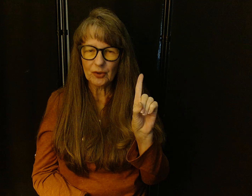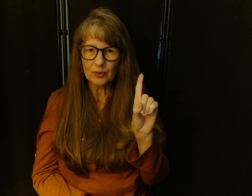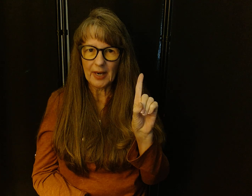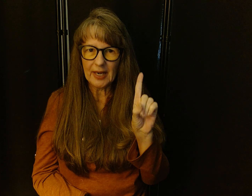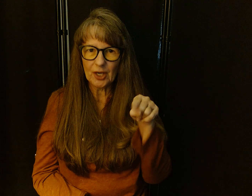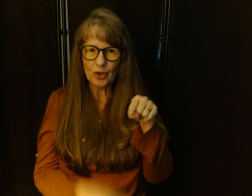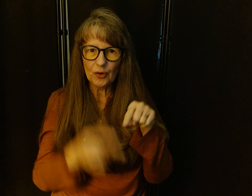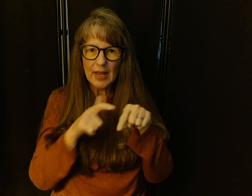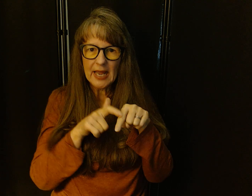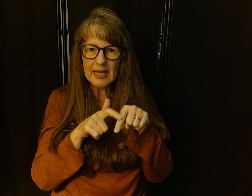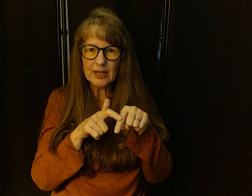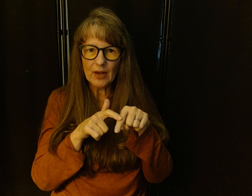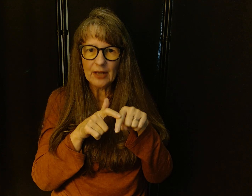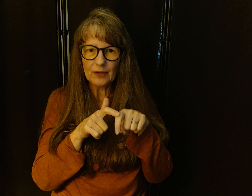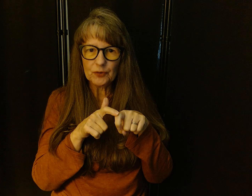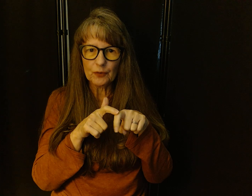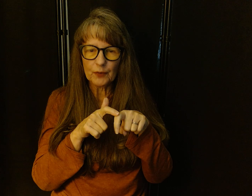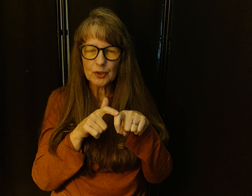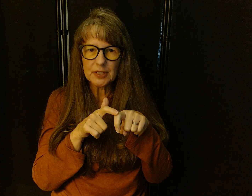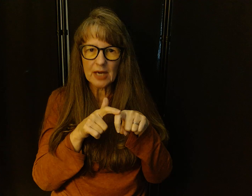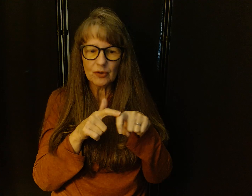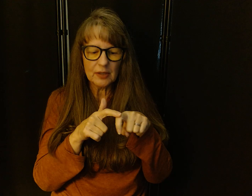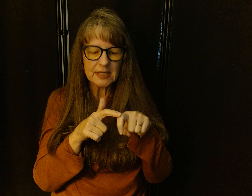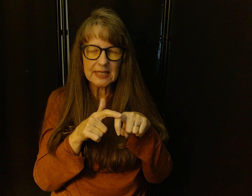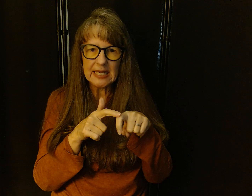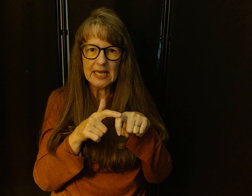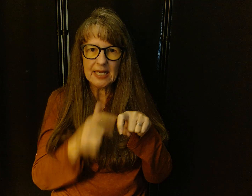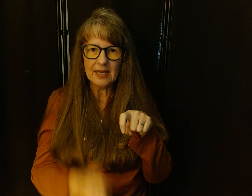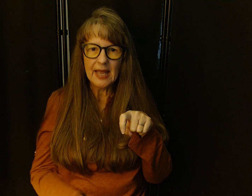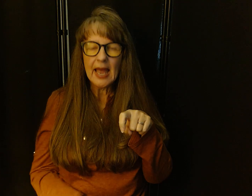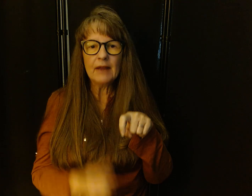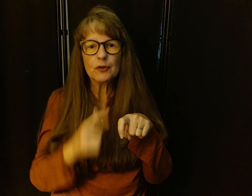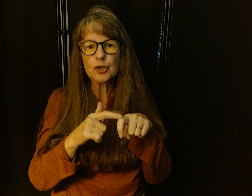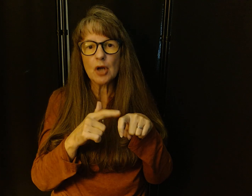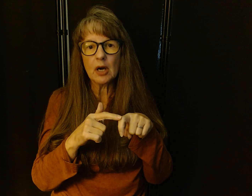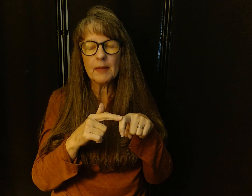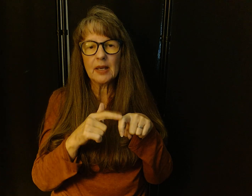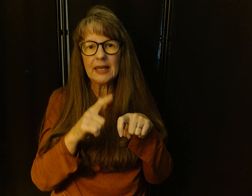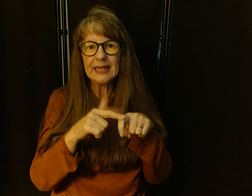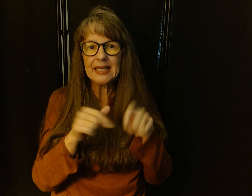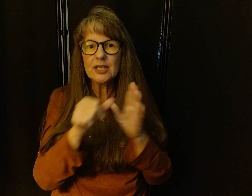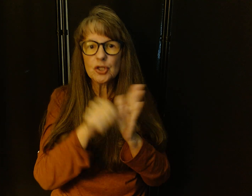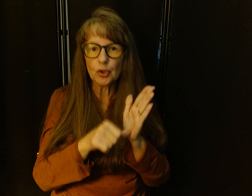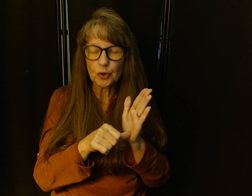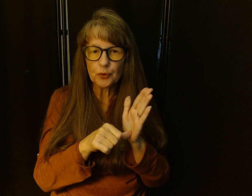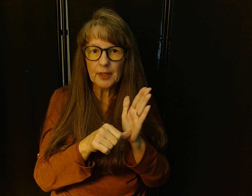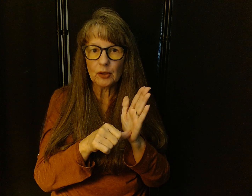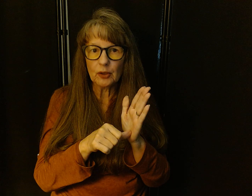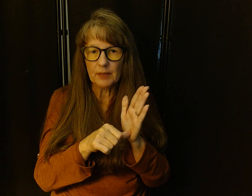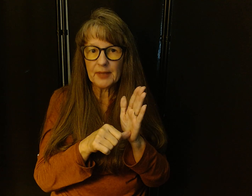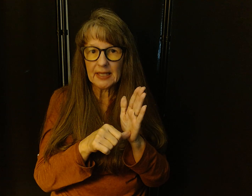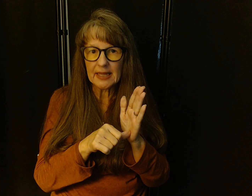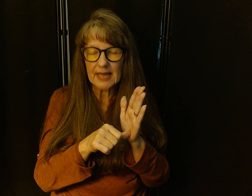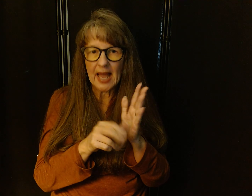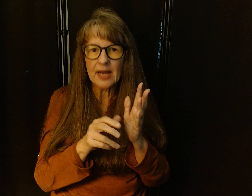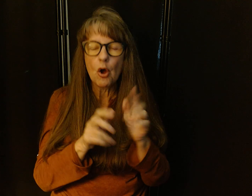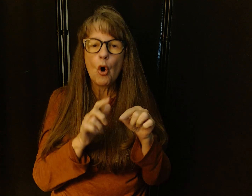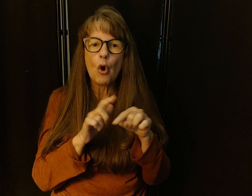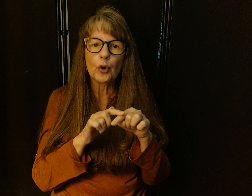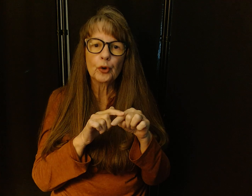right here, and if your first knuckle is the knee, and if you're just talking about like knee surgery or something like that, or your